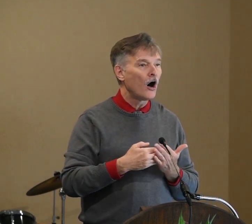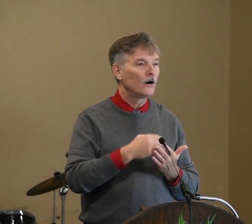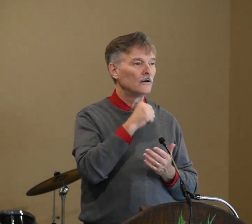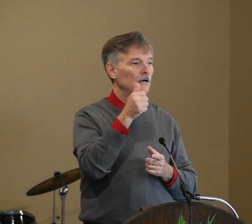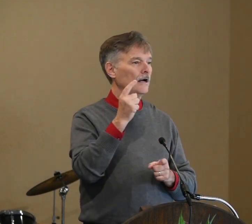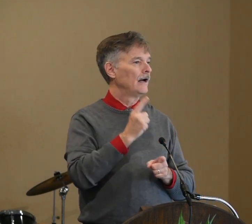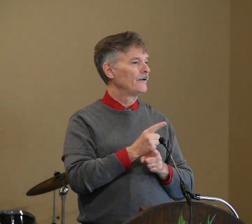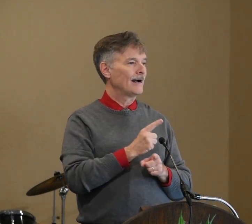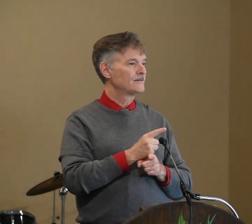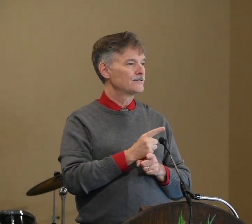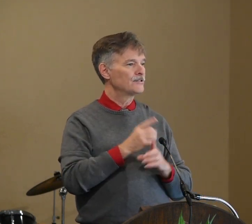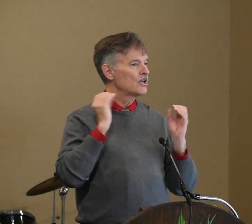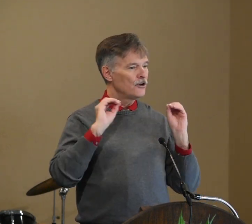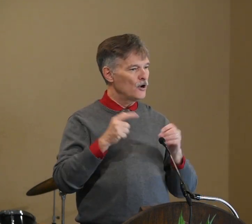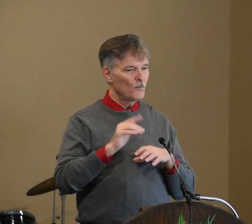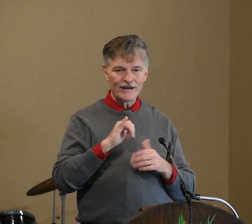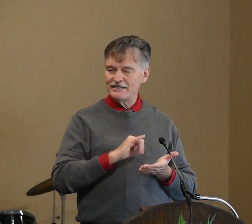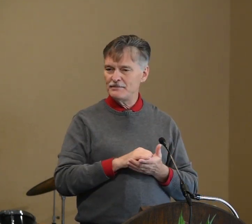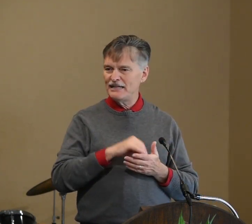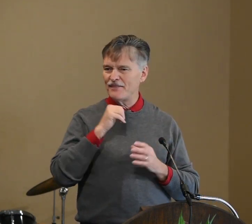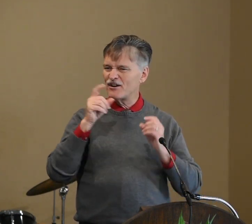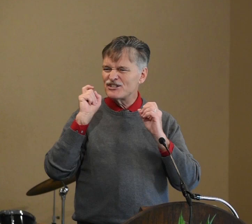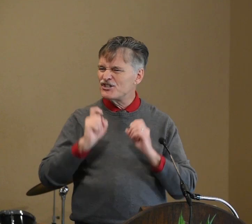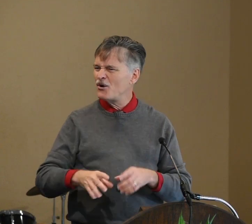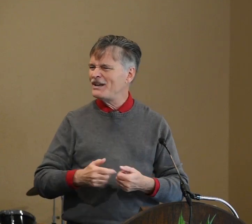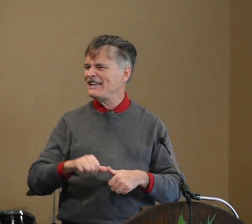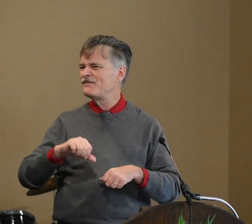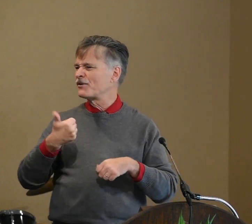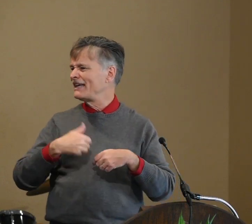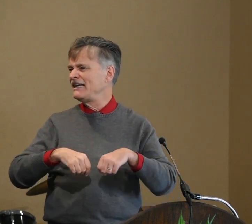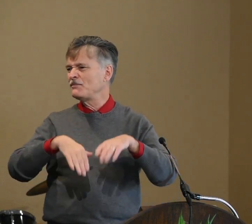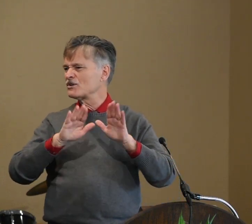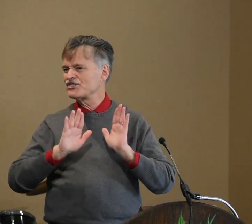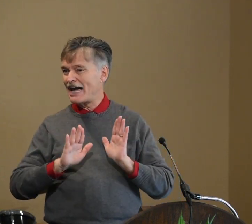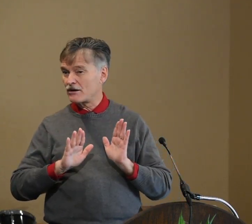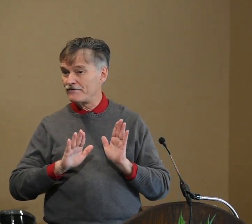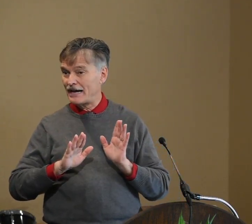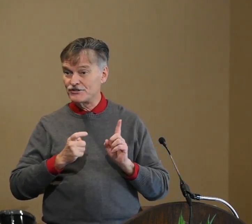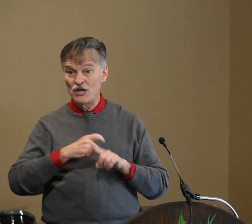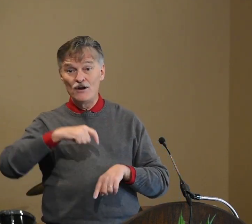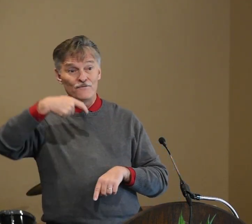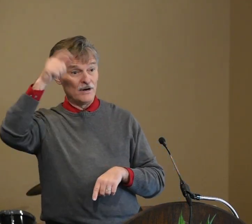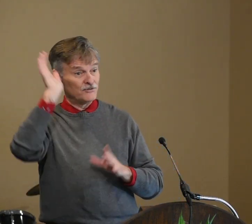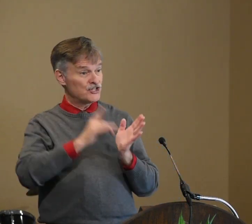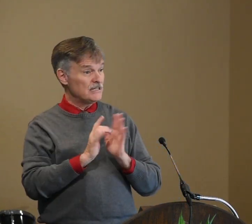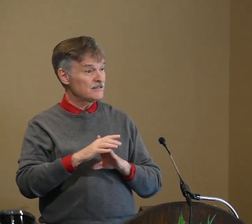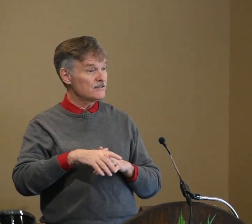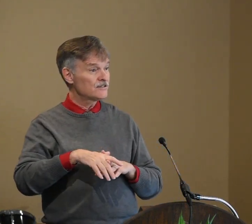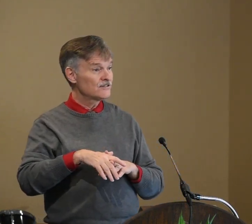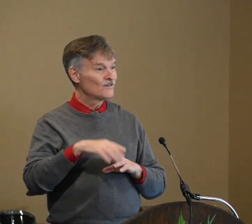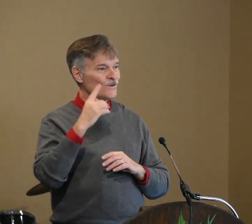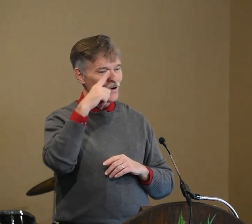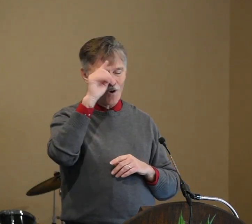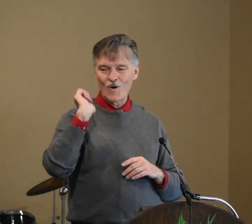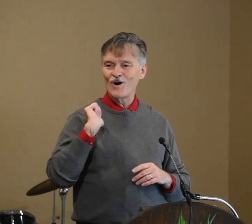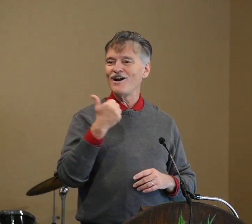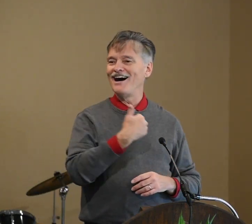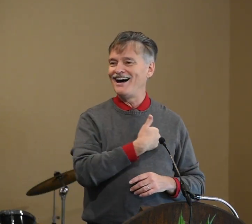all unrighteousness. No more needs to be done. There is no need for any more sacrifice from Jesus or